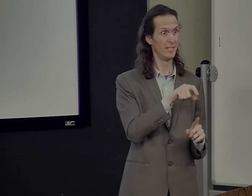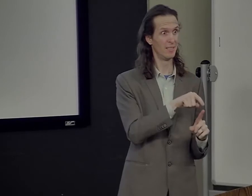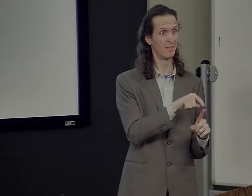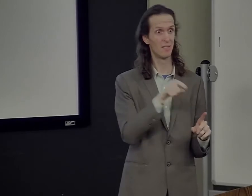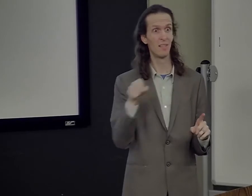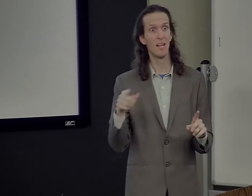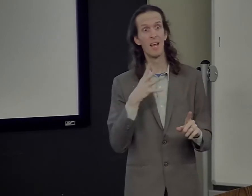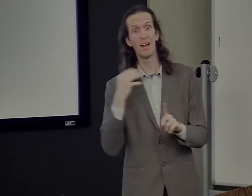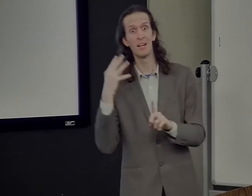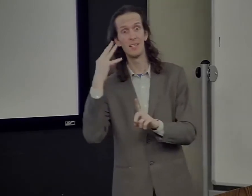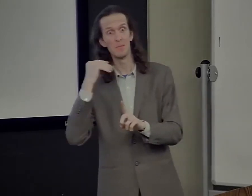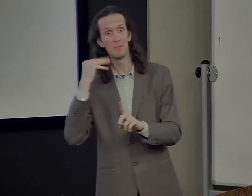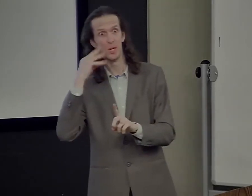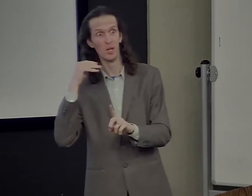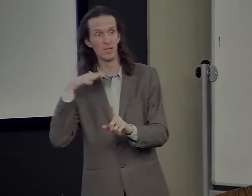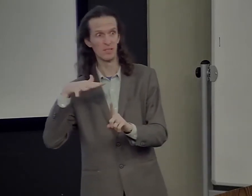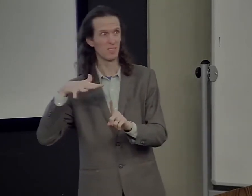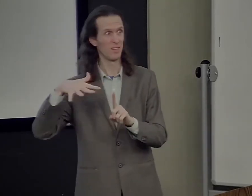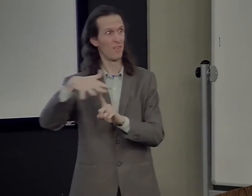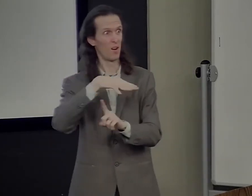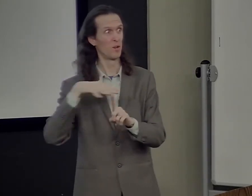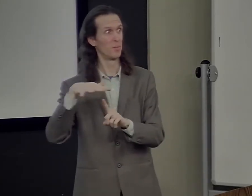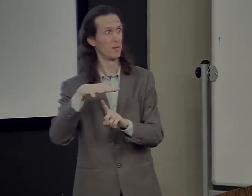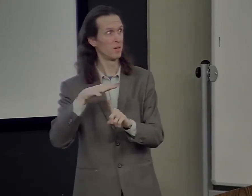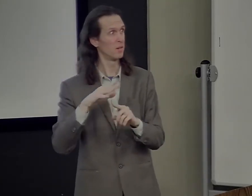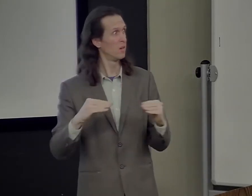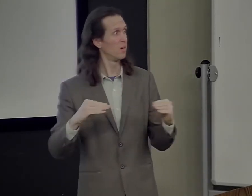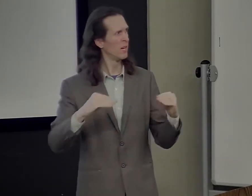expertise influence each other,